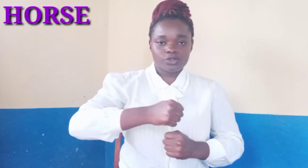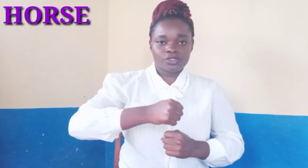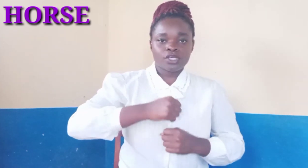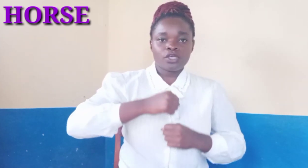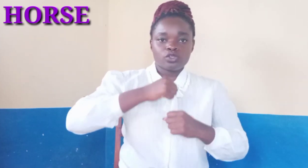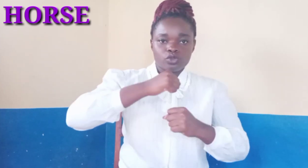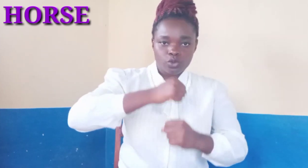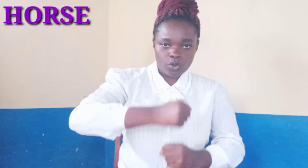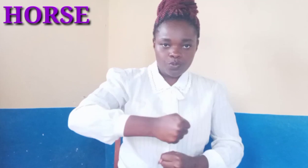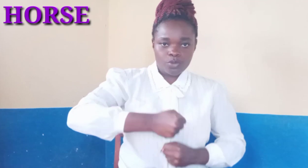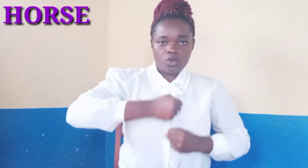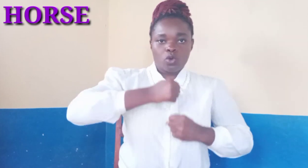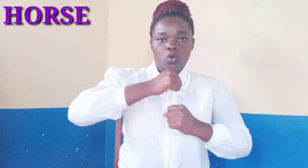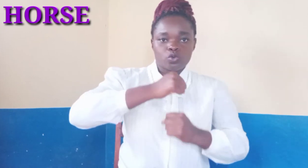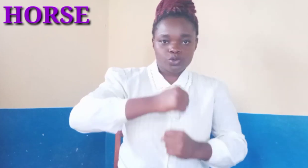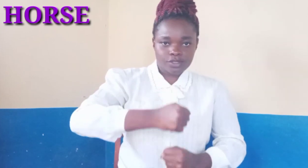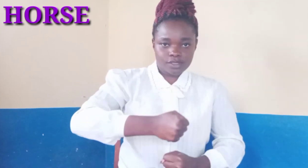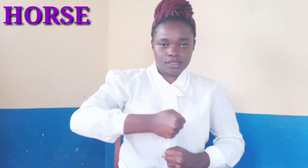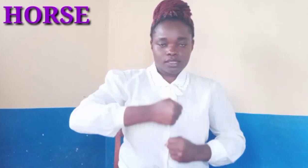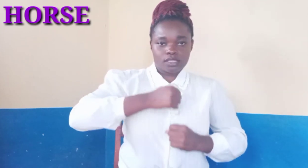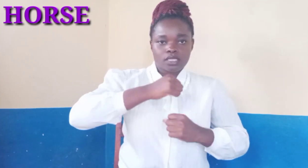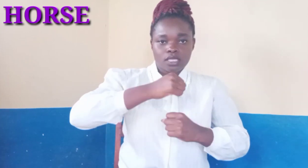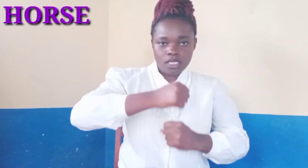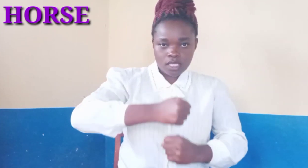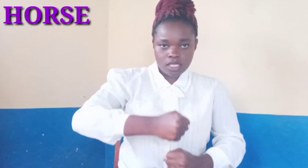Horse. So, horse.